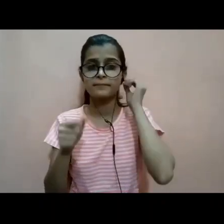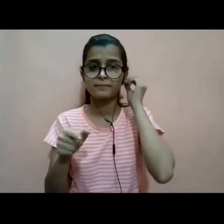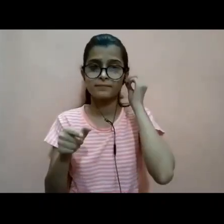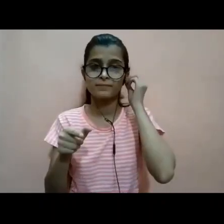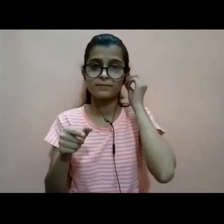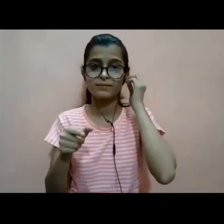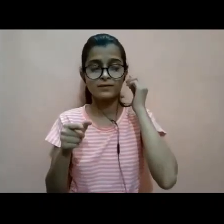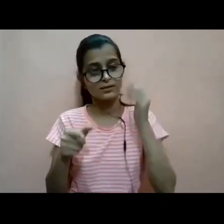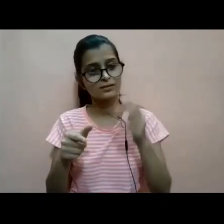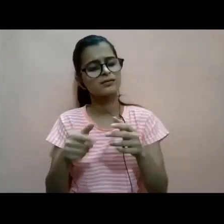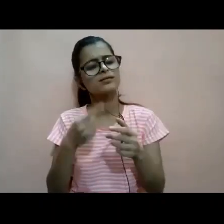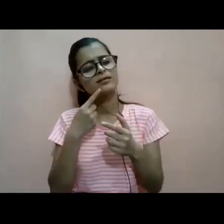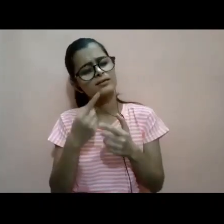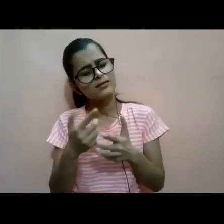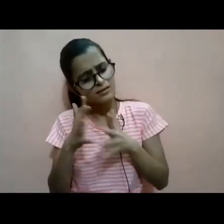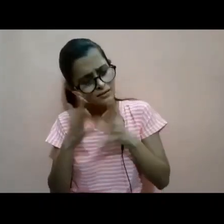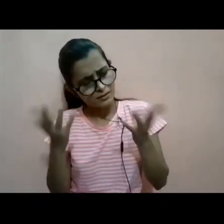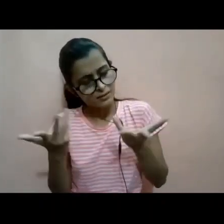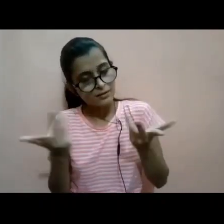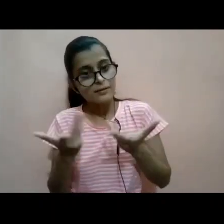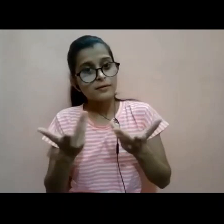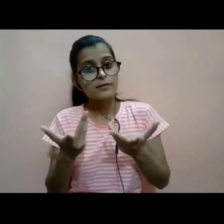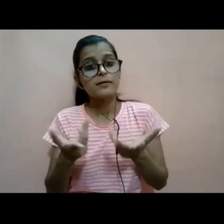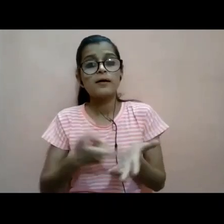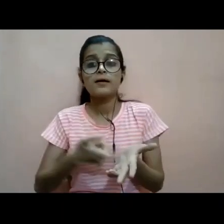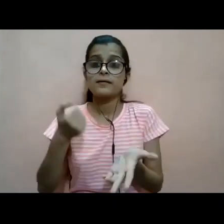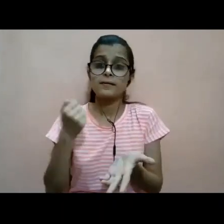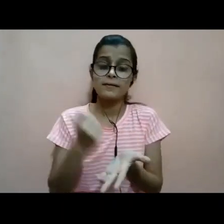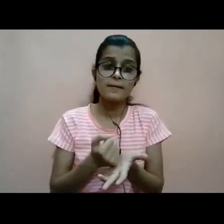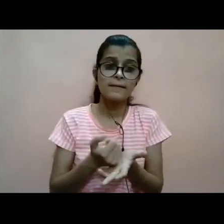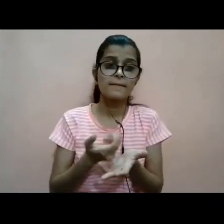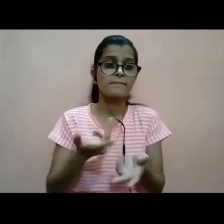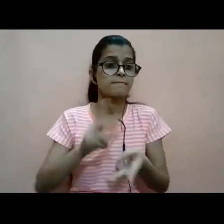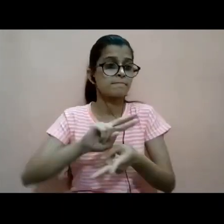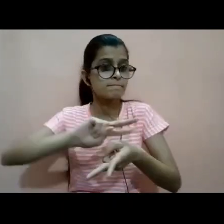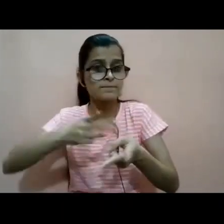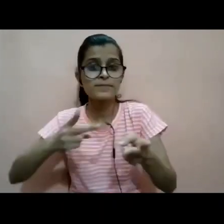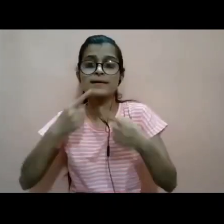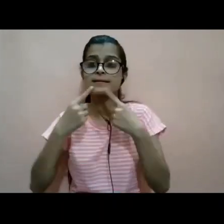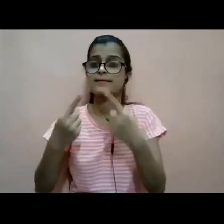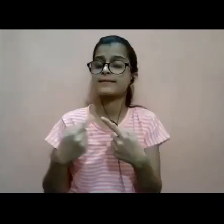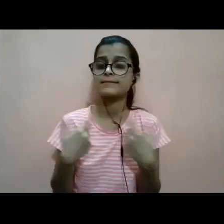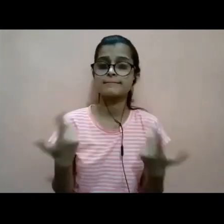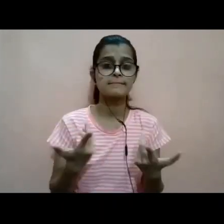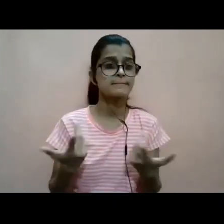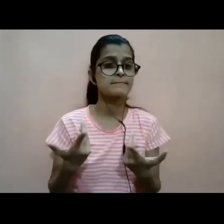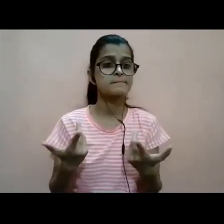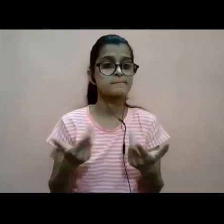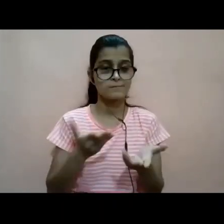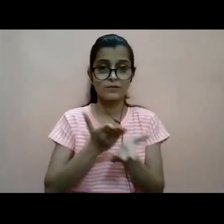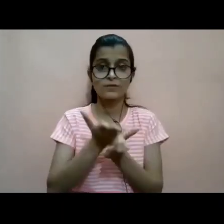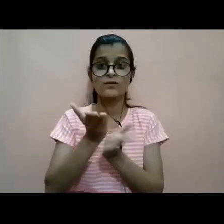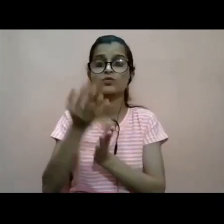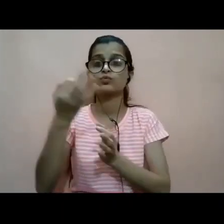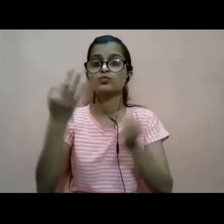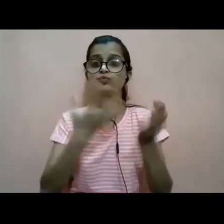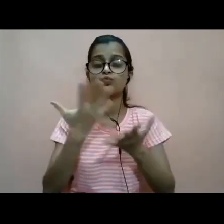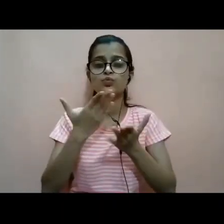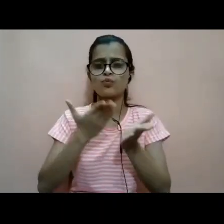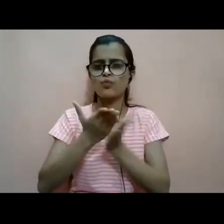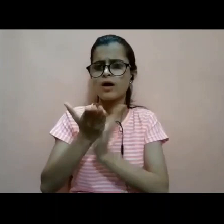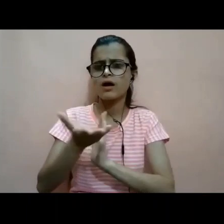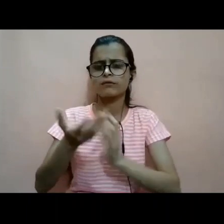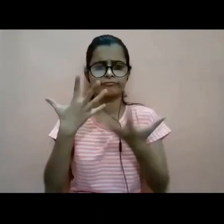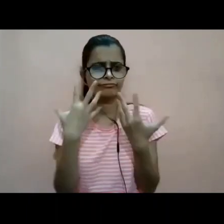to say and write and tell us about new ways of desiring, and this desire